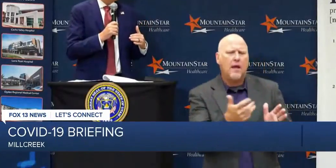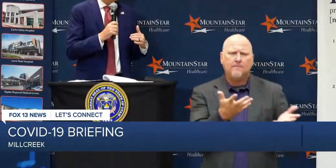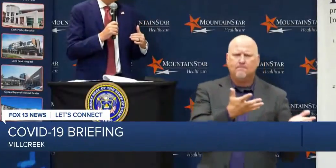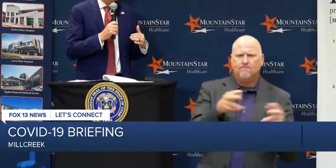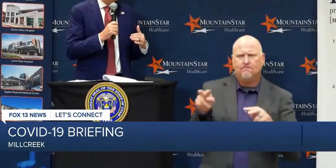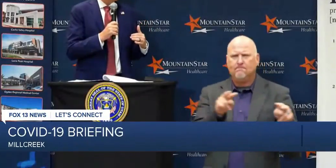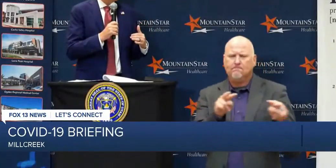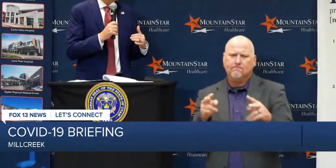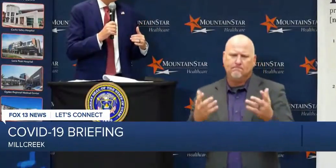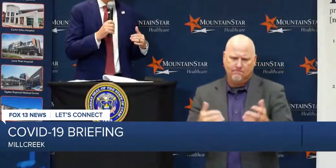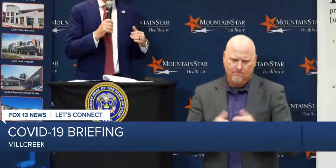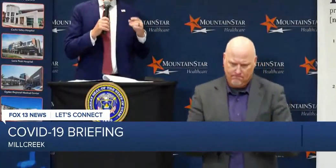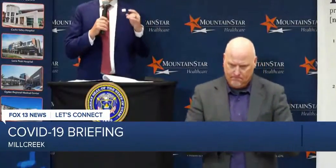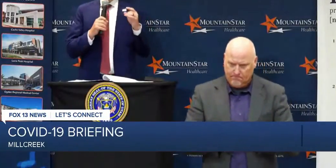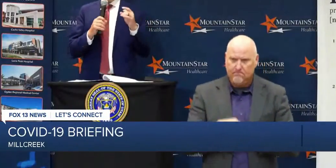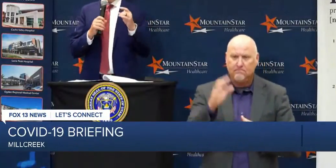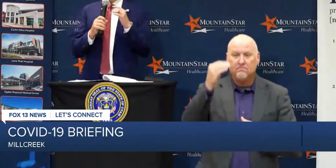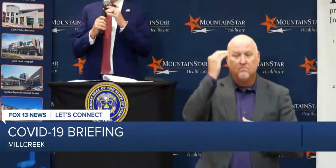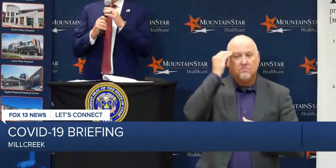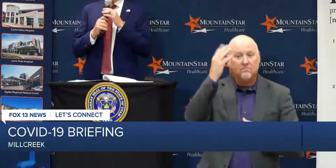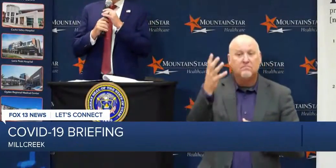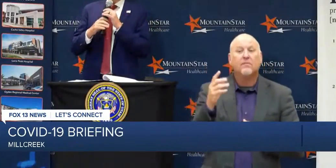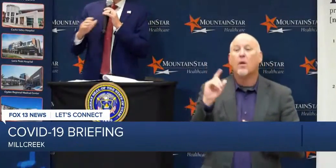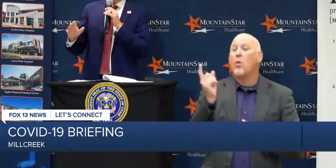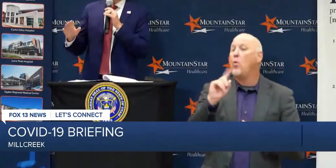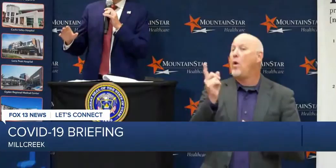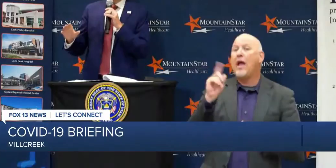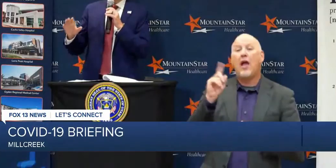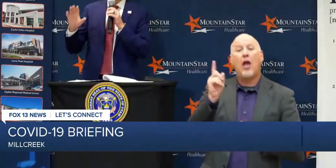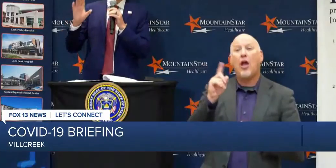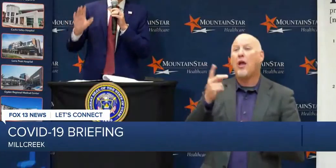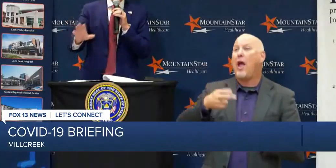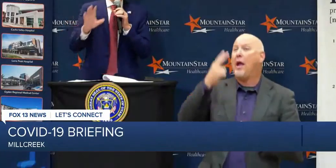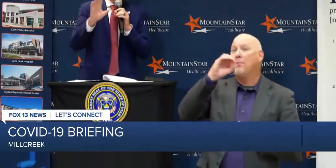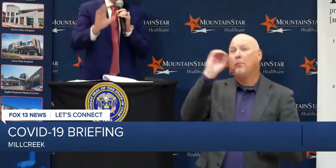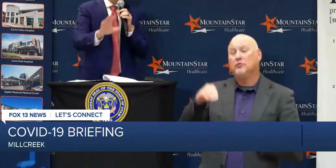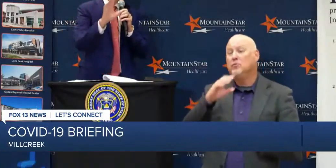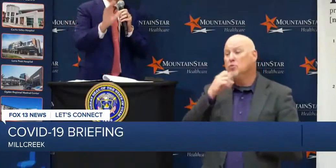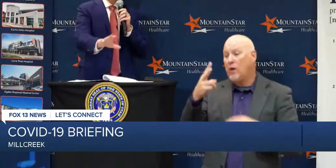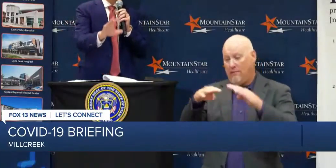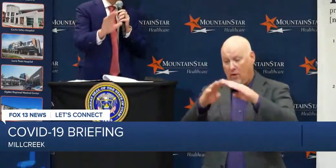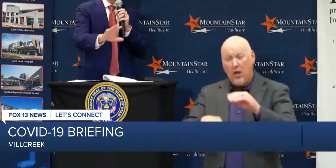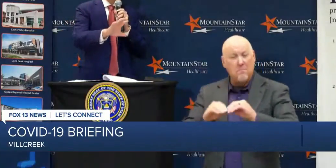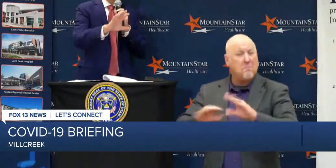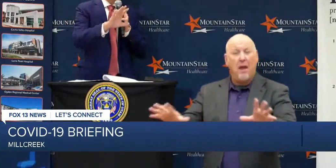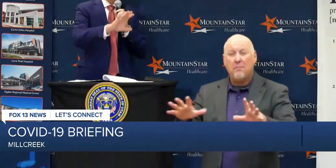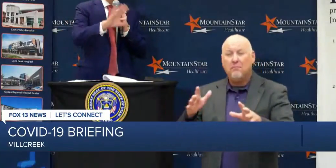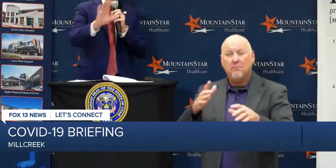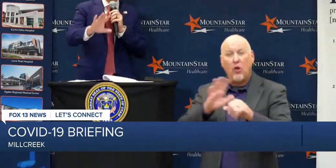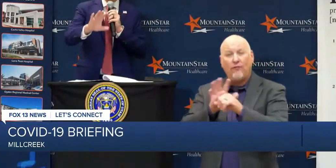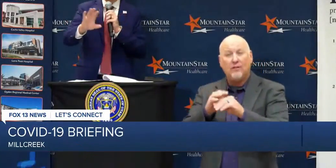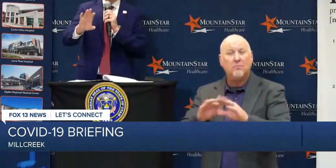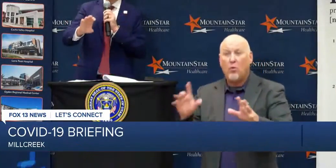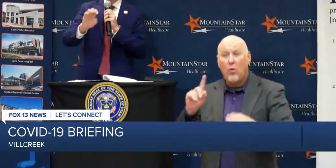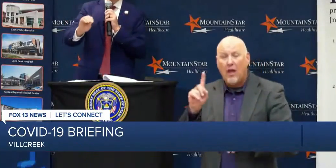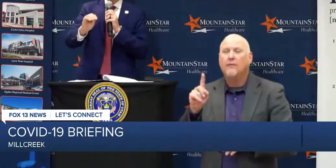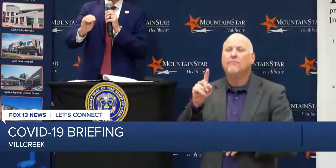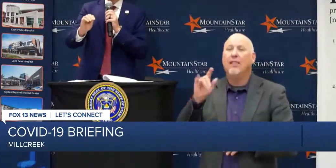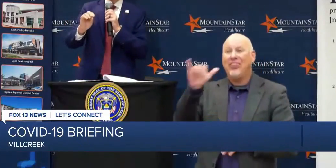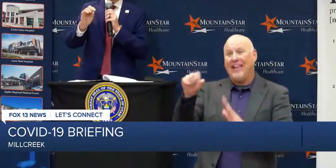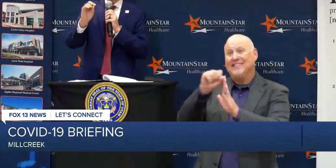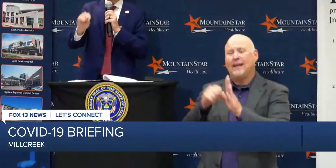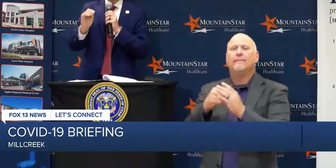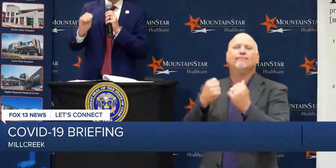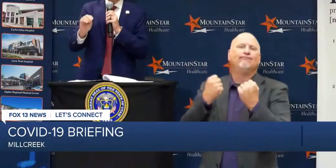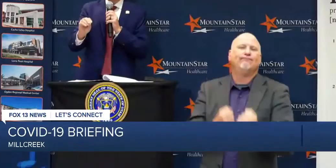low vaccination rate, okay? Early in this pandemic, the reason we had to keep kids, the biggest reason to keep